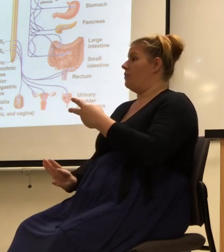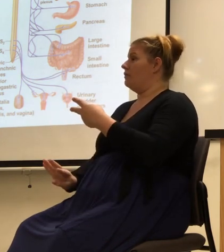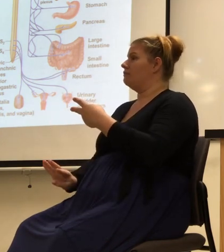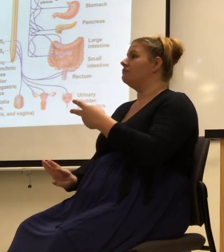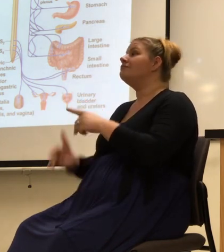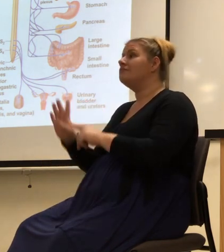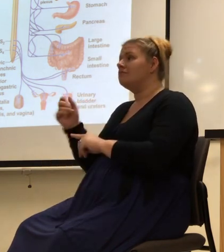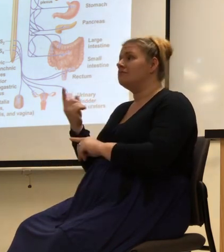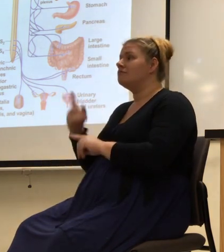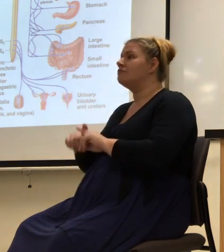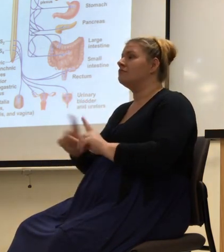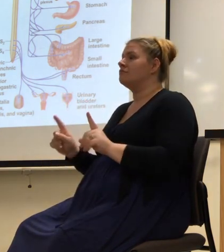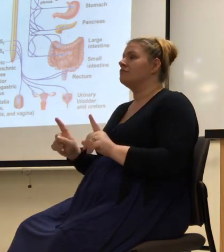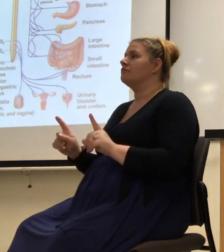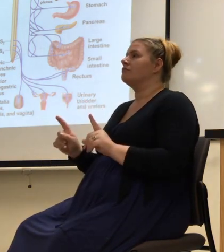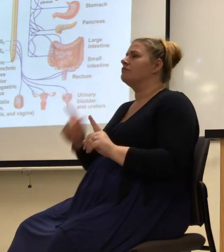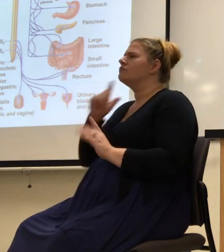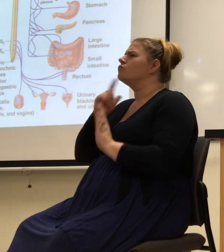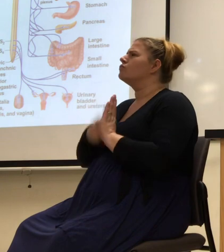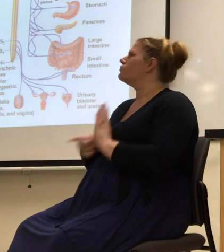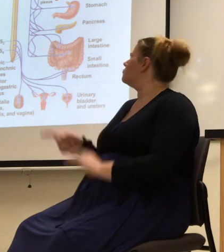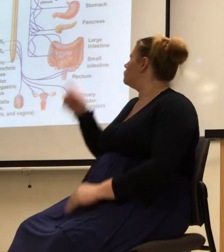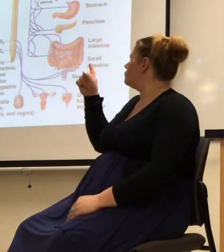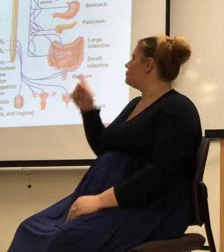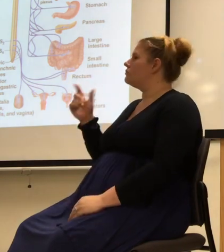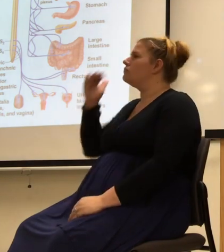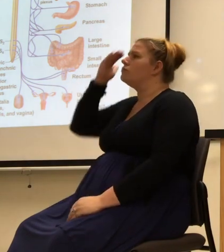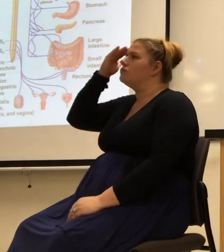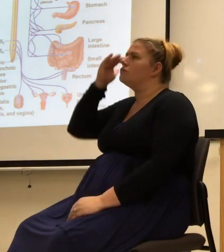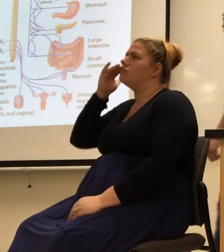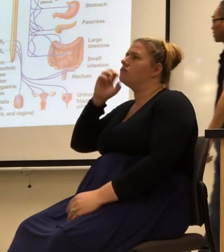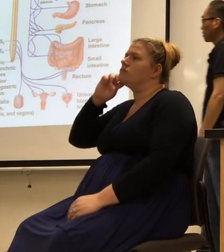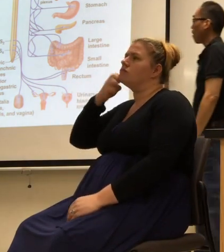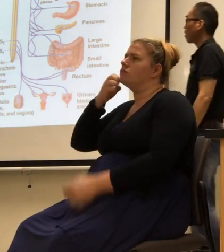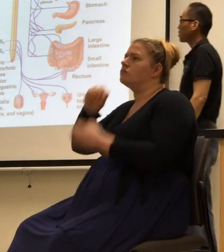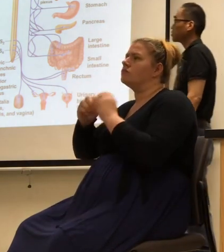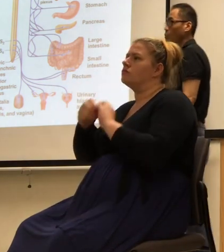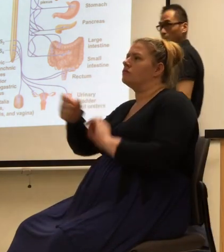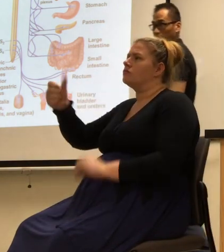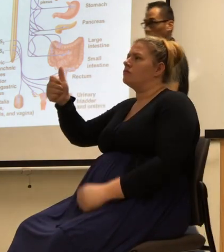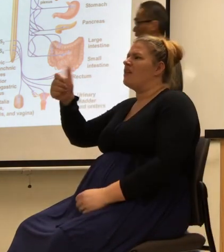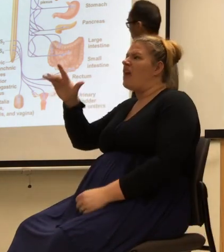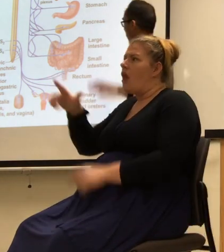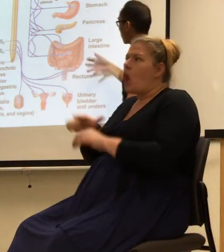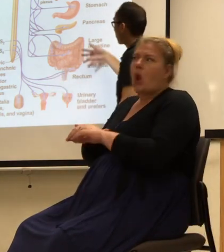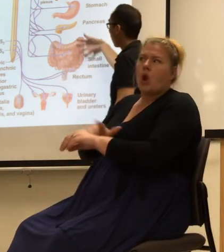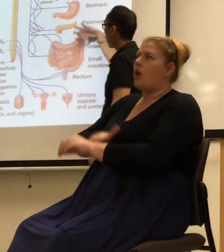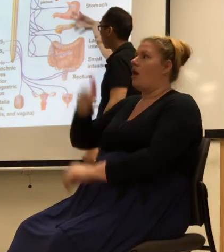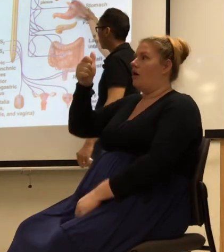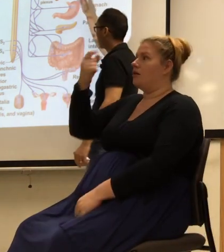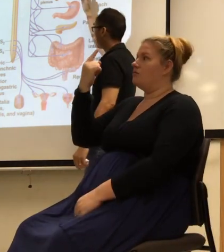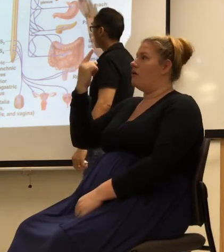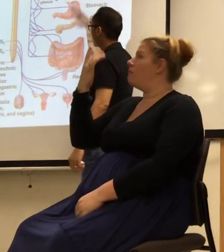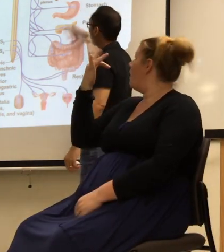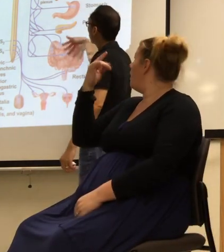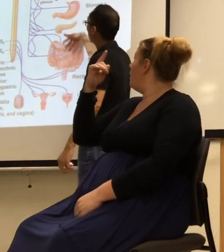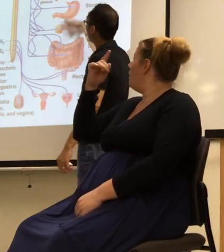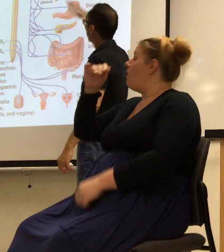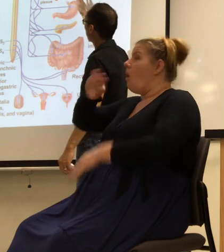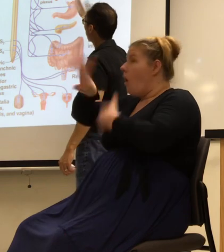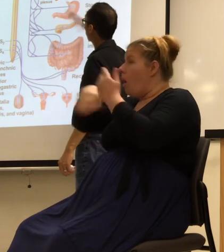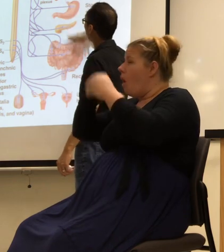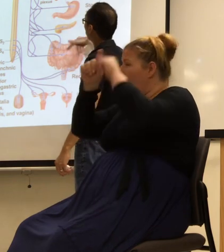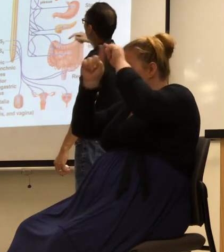However, notice that cranial nerve 10, it's the longest one, and it gets all of this viscera.